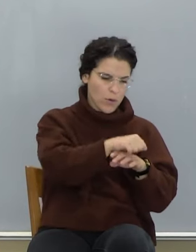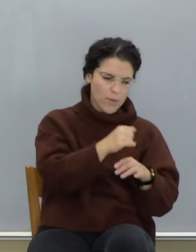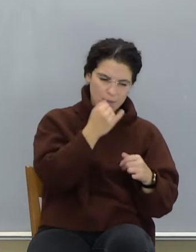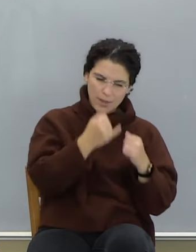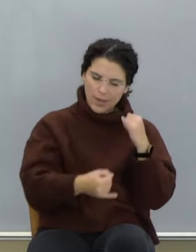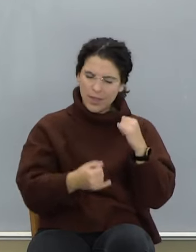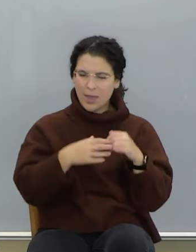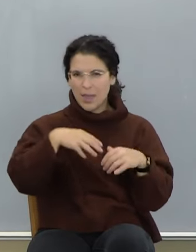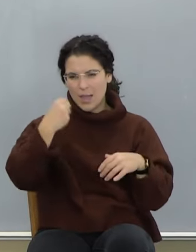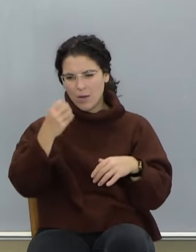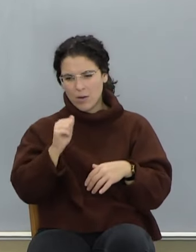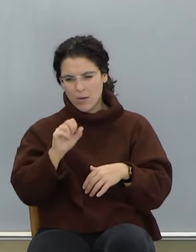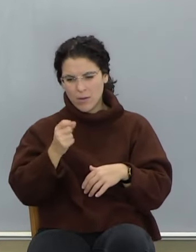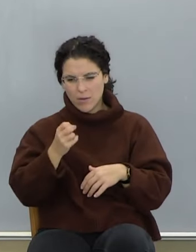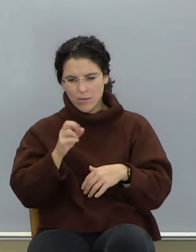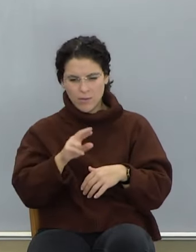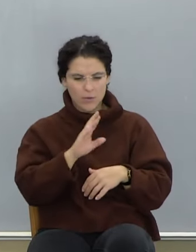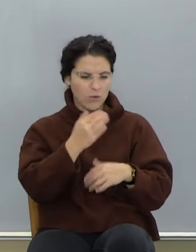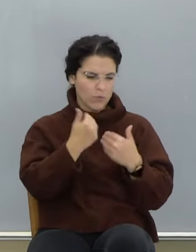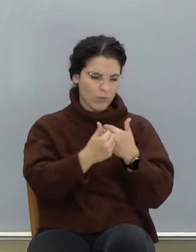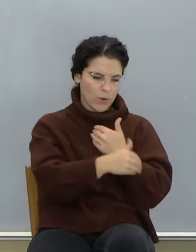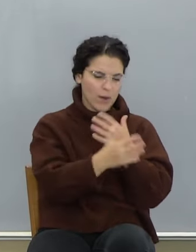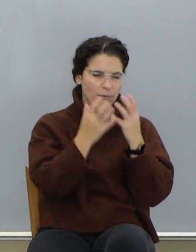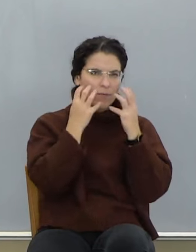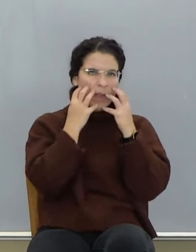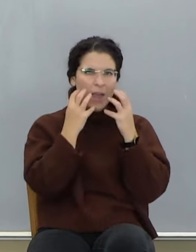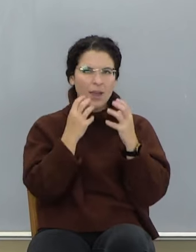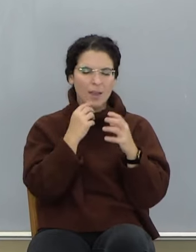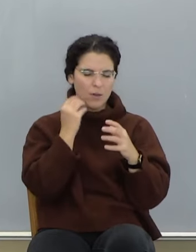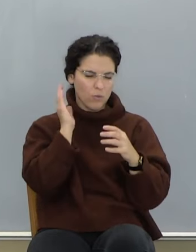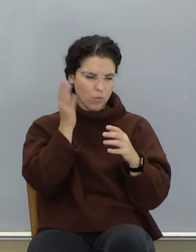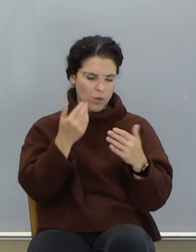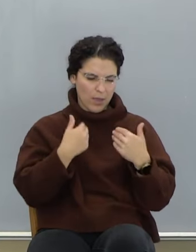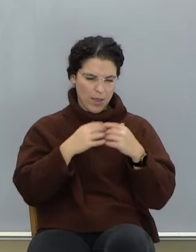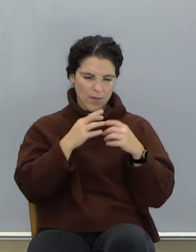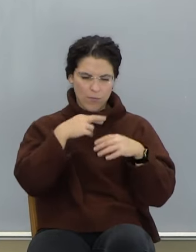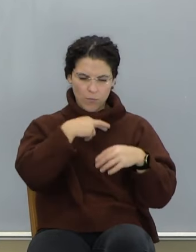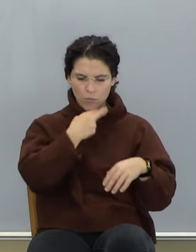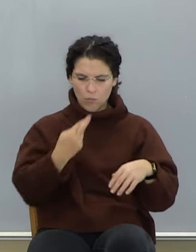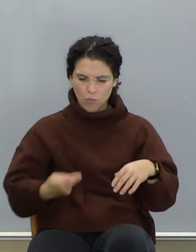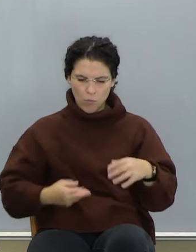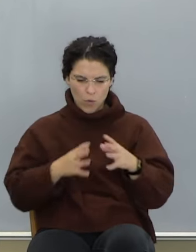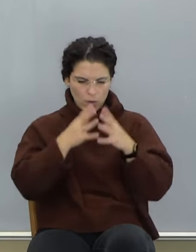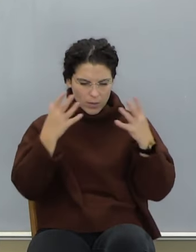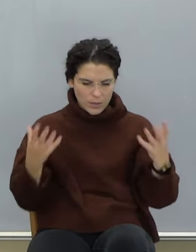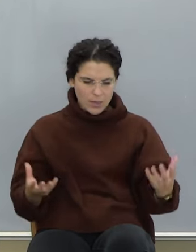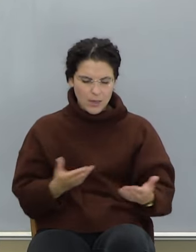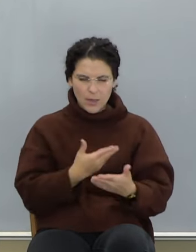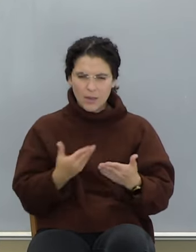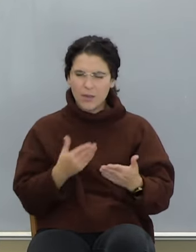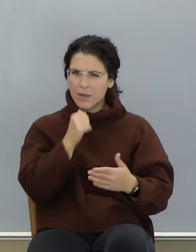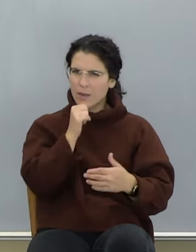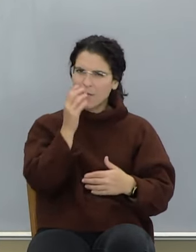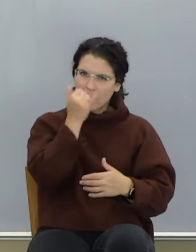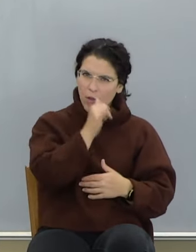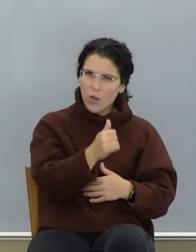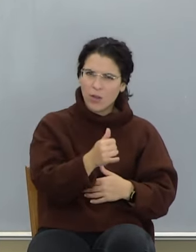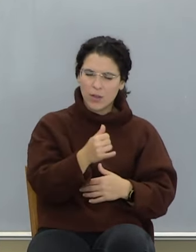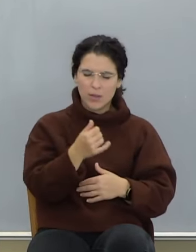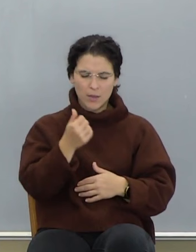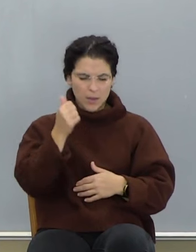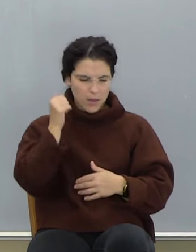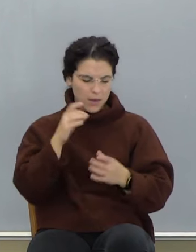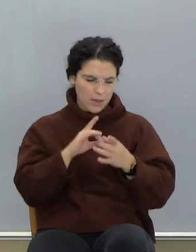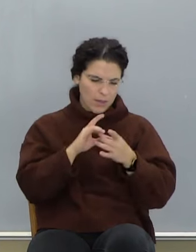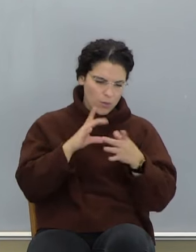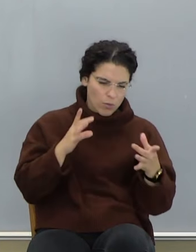last. Out of Asher his bread shall be fat, and he shall yield royal dainties. Naphtali is a hind let